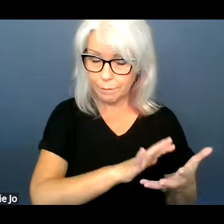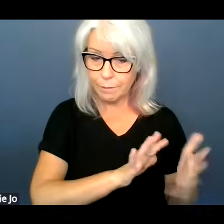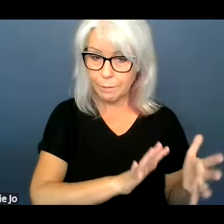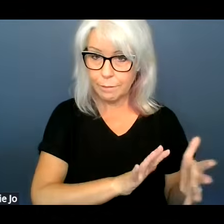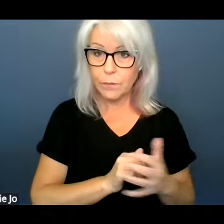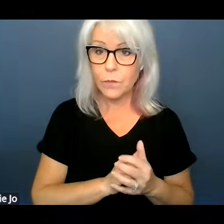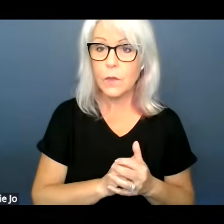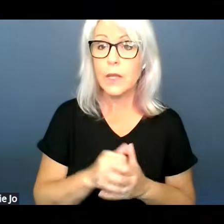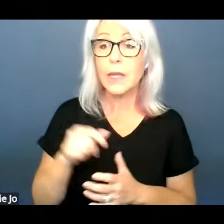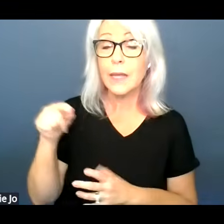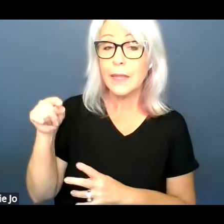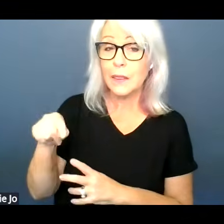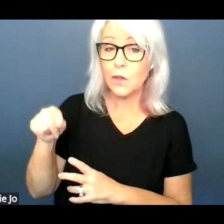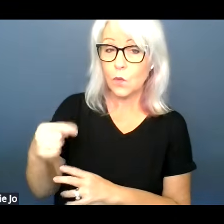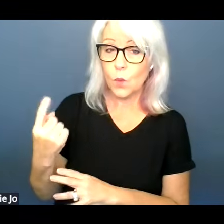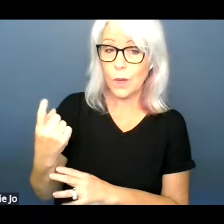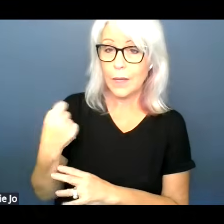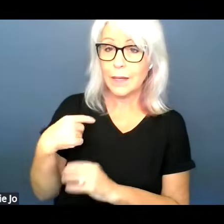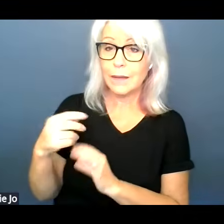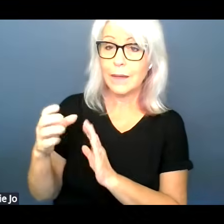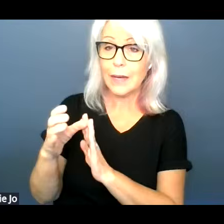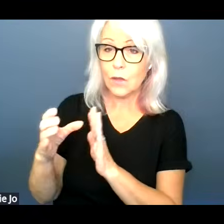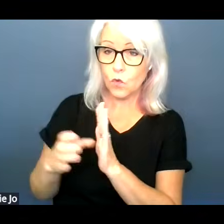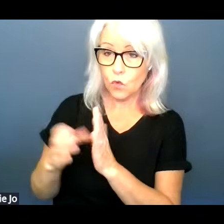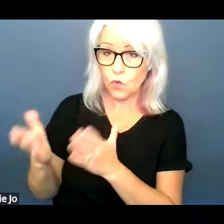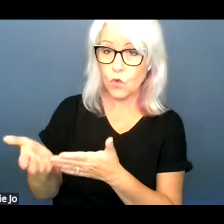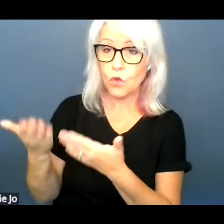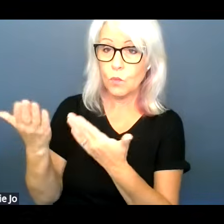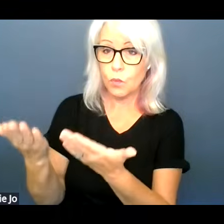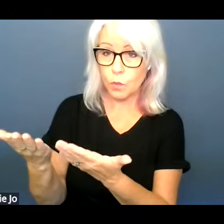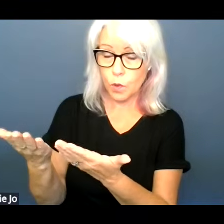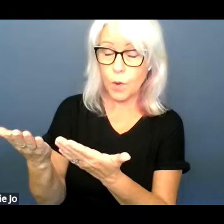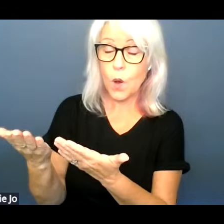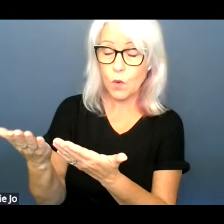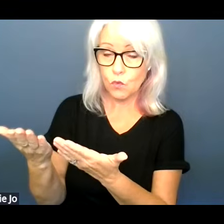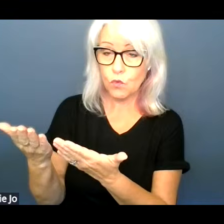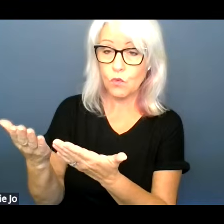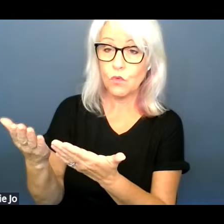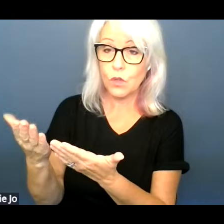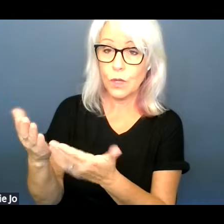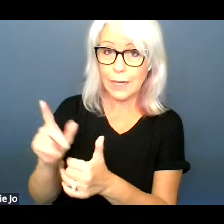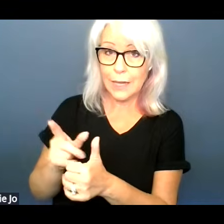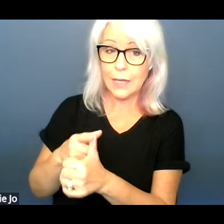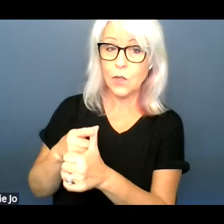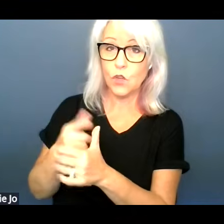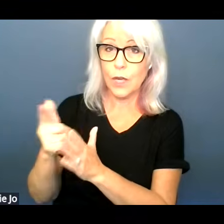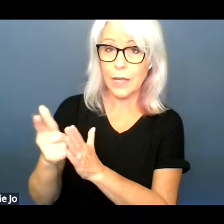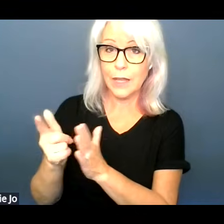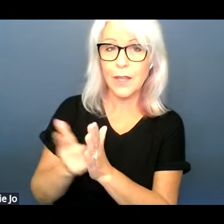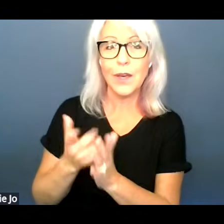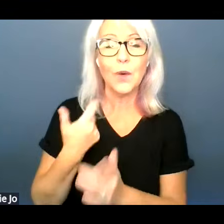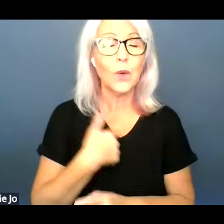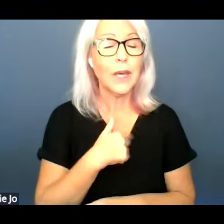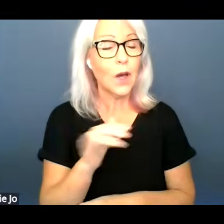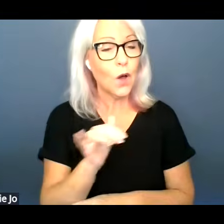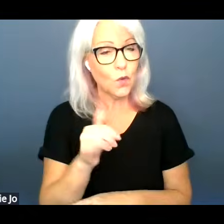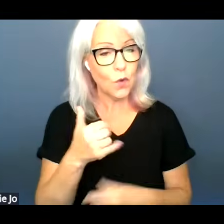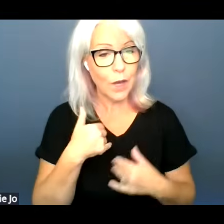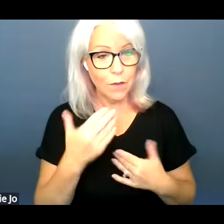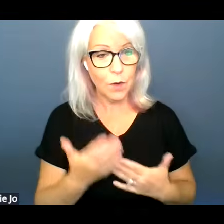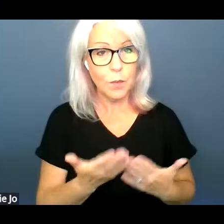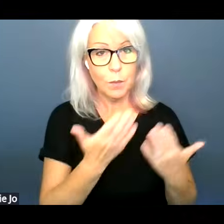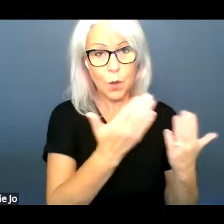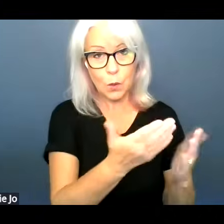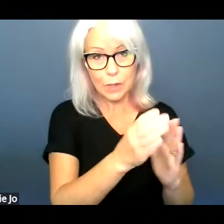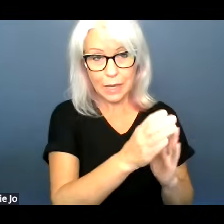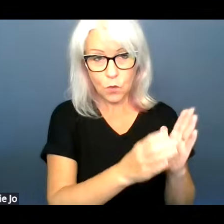is a proposed initiated law. We also have a proposed constitutional amendment coming up